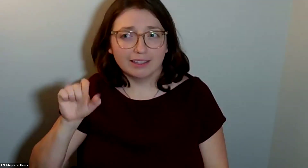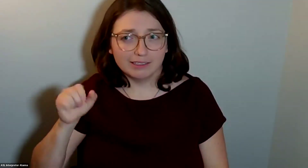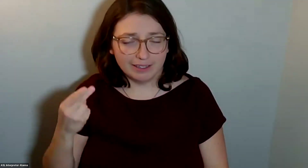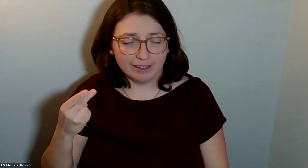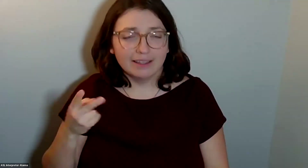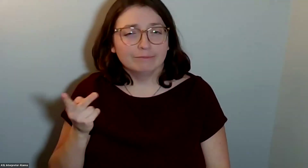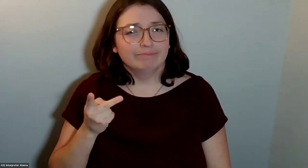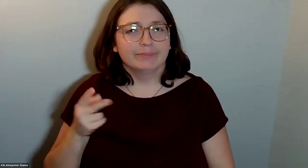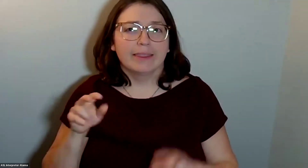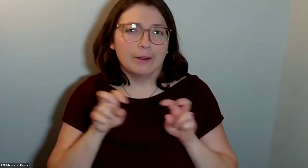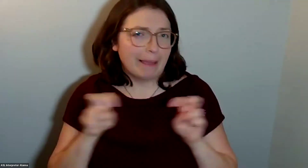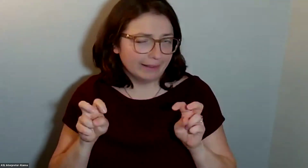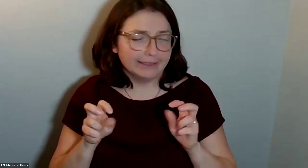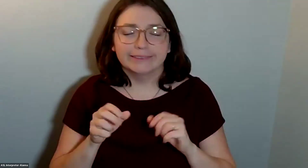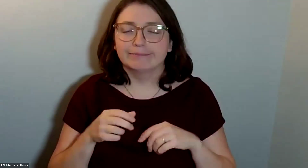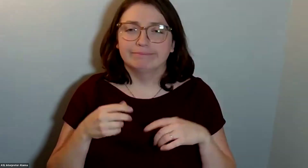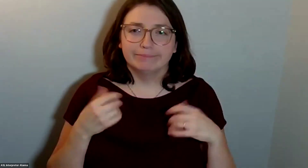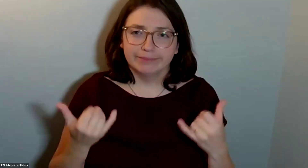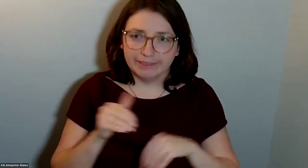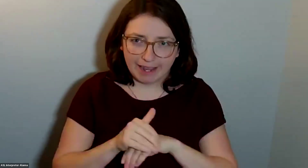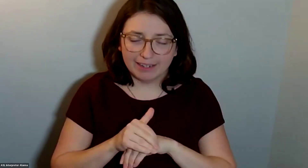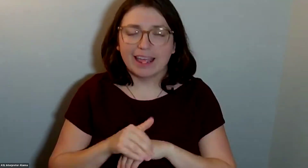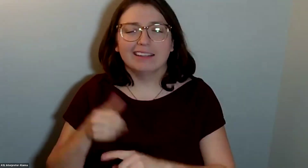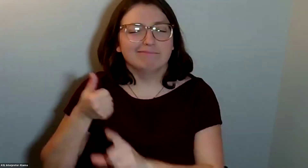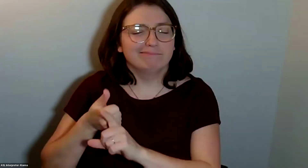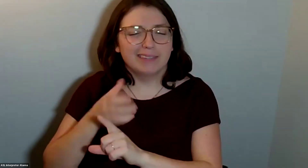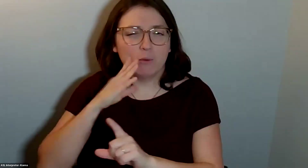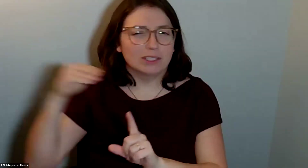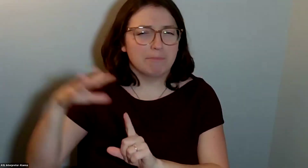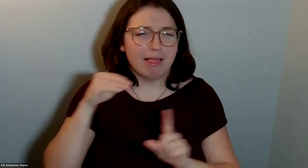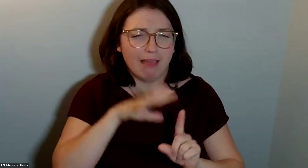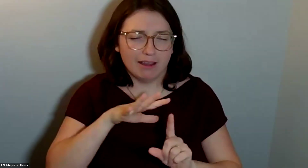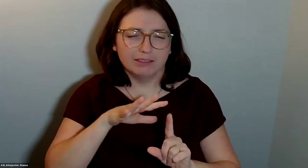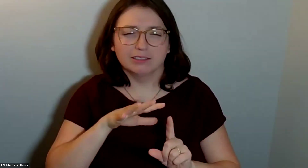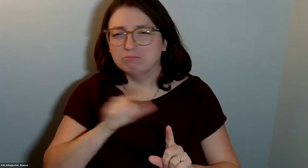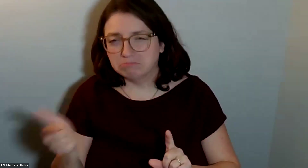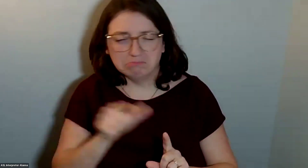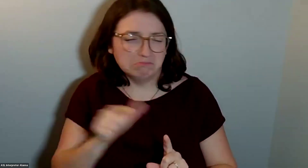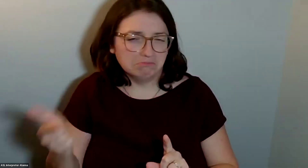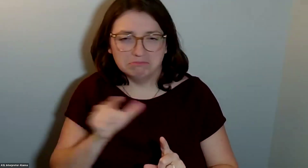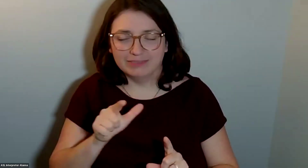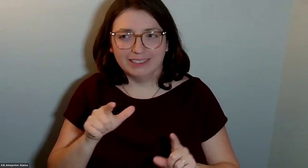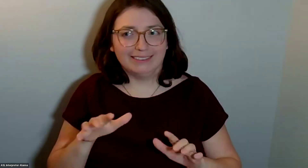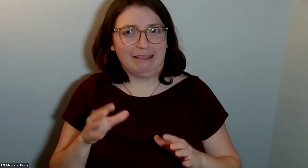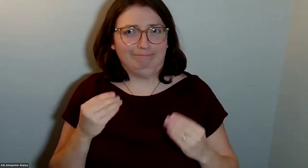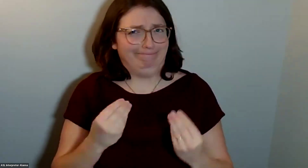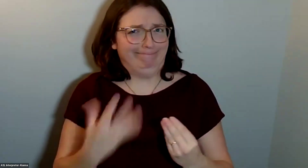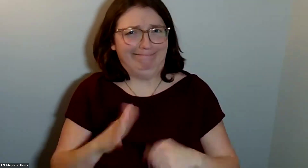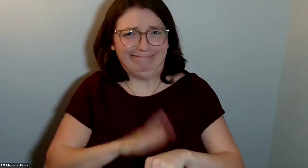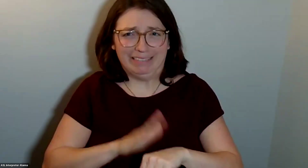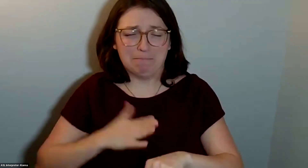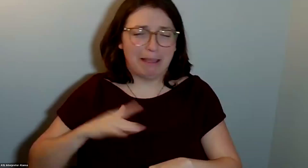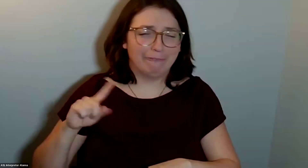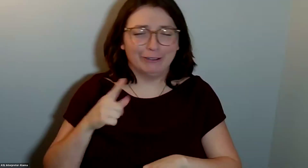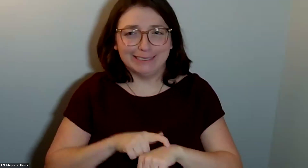as panelists tonight, and they will be spotlighting on and off. This is my first time doing this, so I hope you'll bear